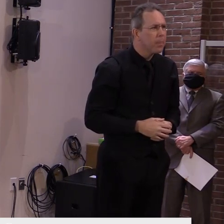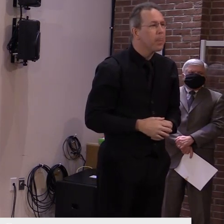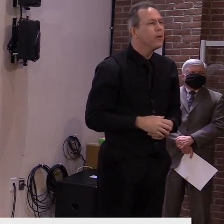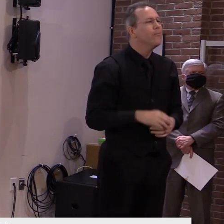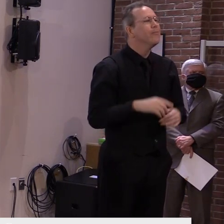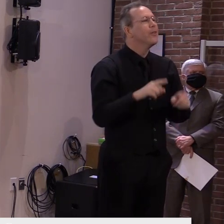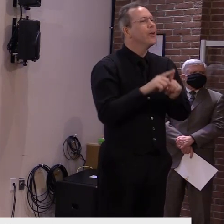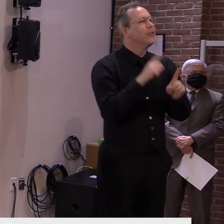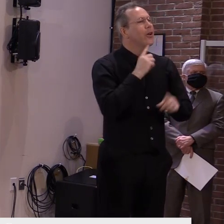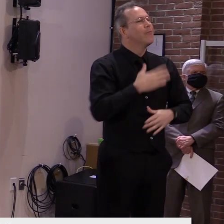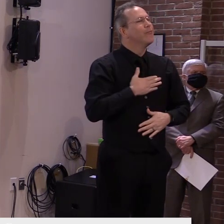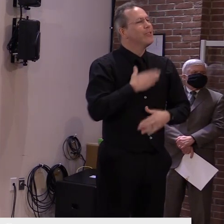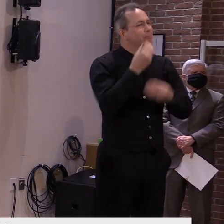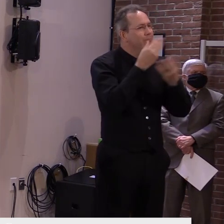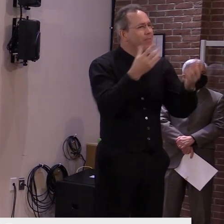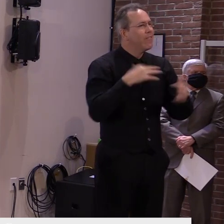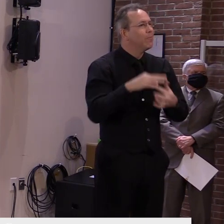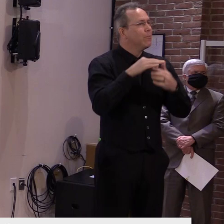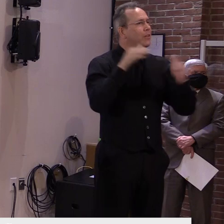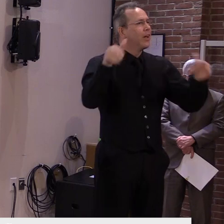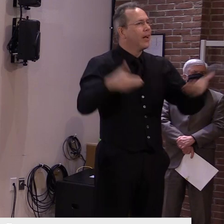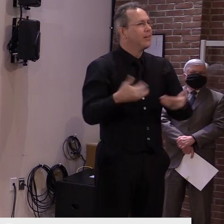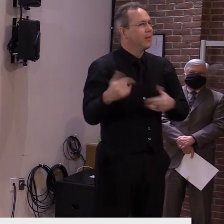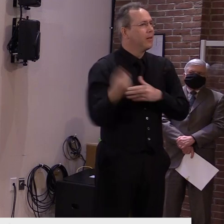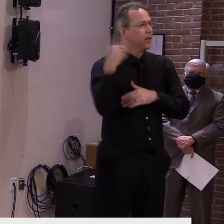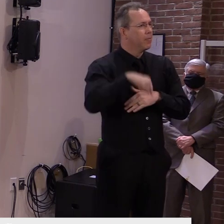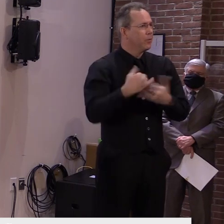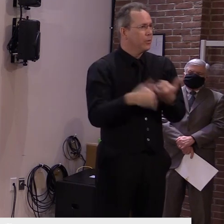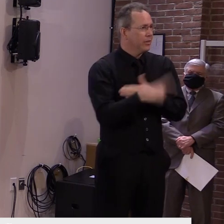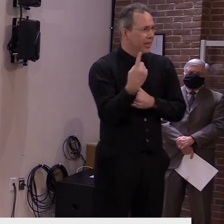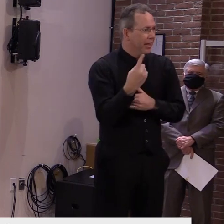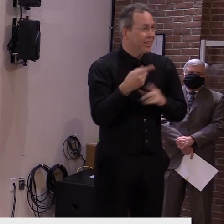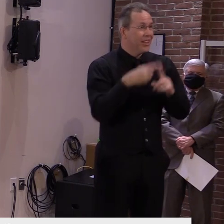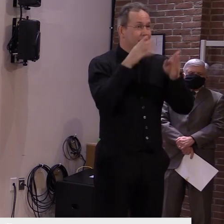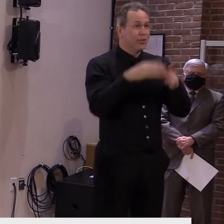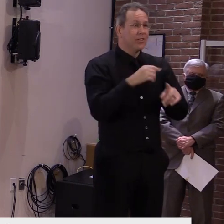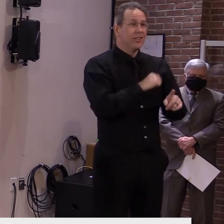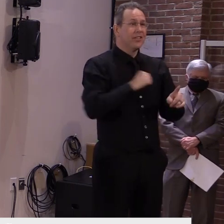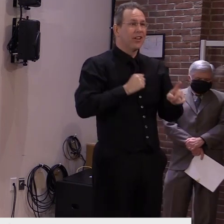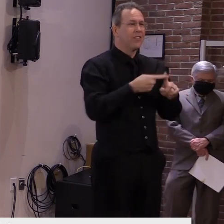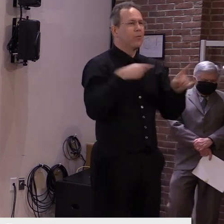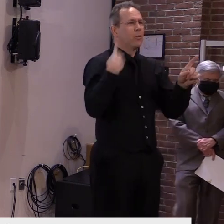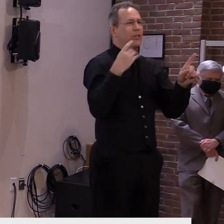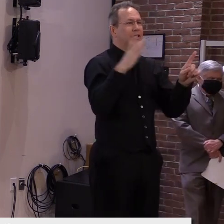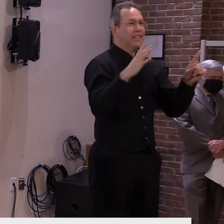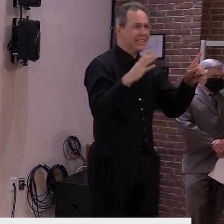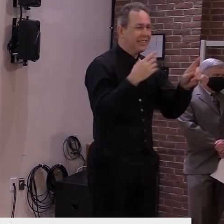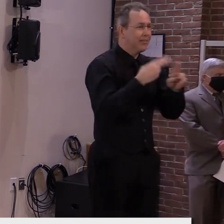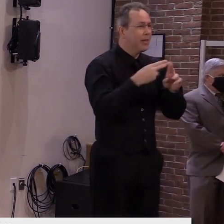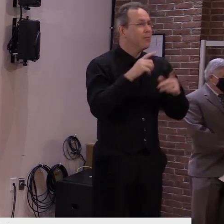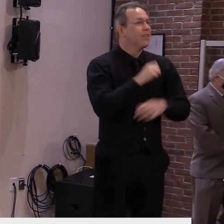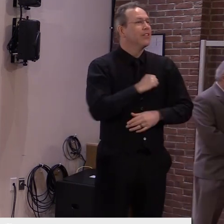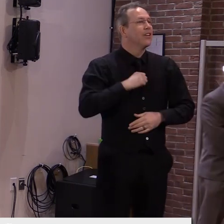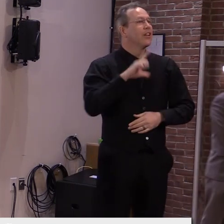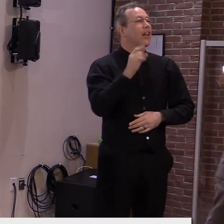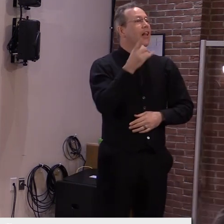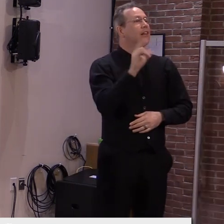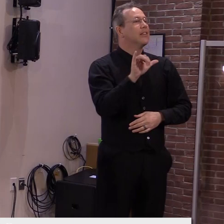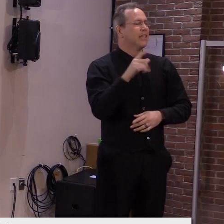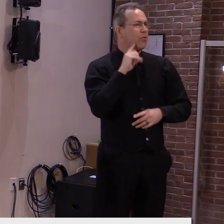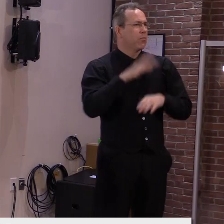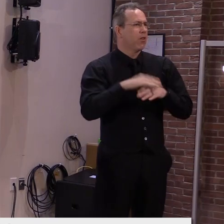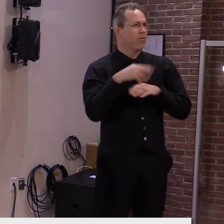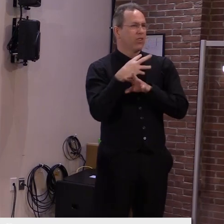guest joining us today from Washington, Senator Leahy, to give us an update on the Senate version of the relief package. I've